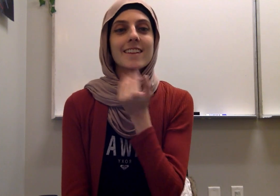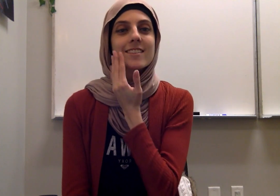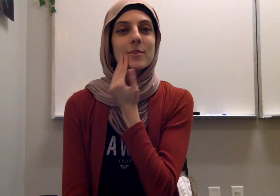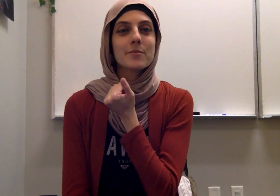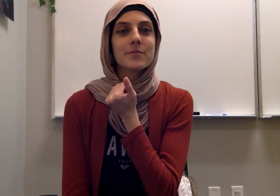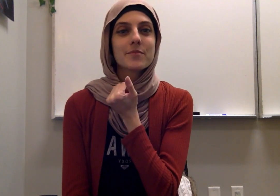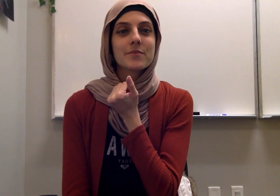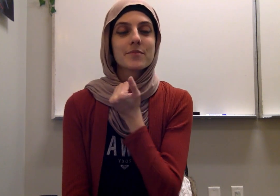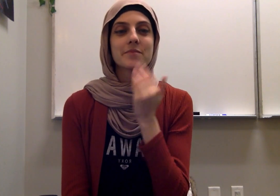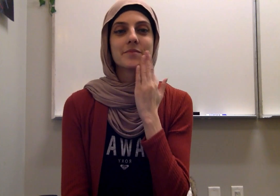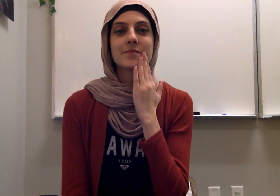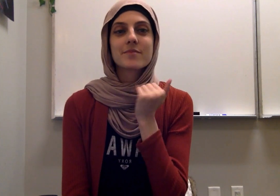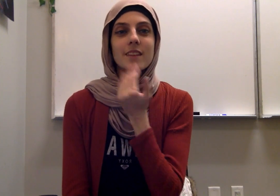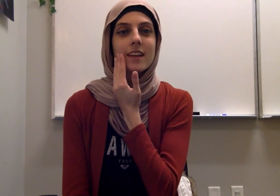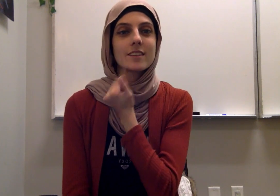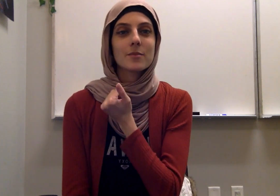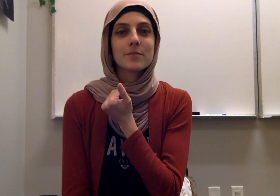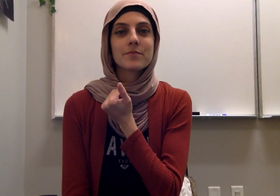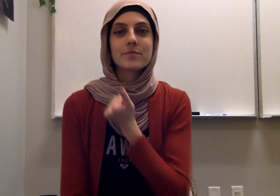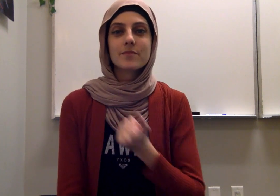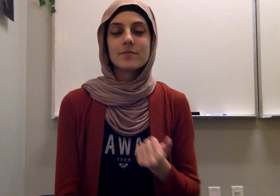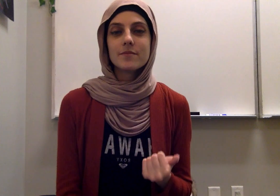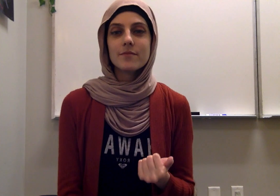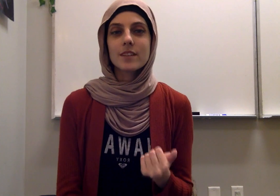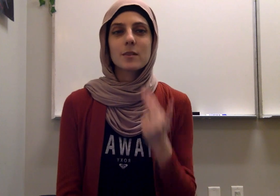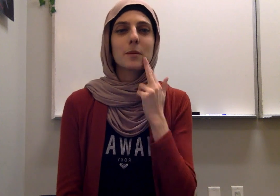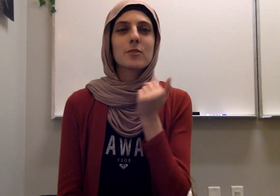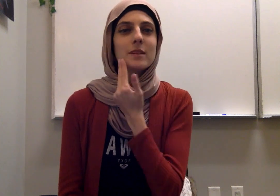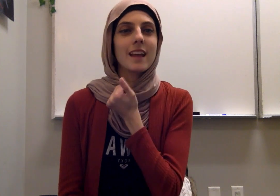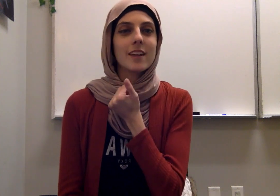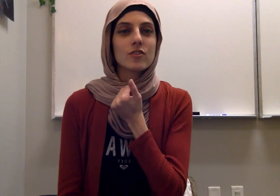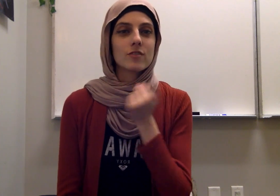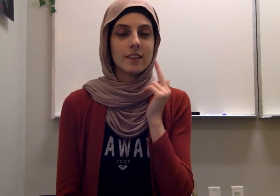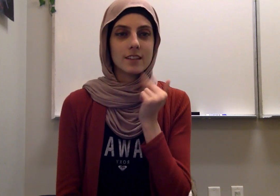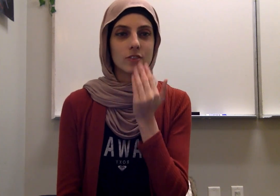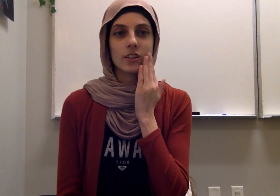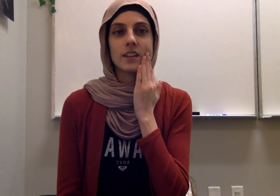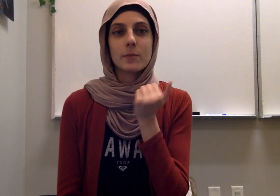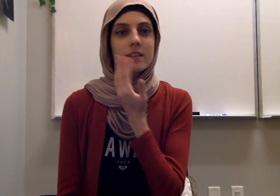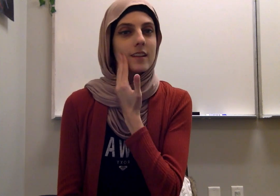Handsome. Handsome. Sometimes people do it with the H, that's initialized, but handsome.